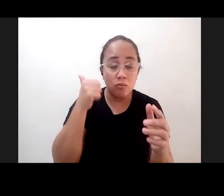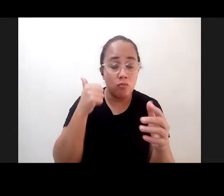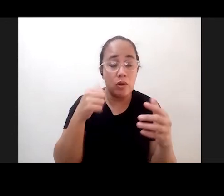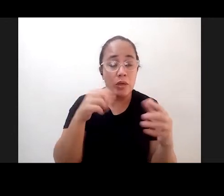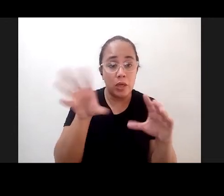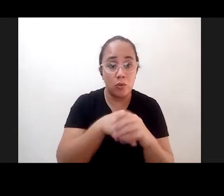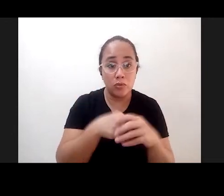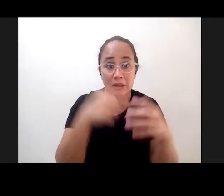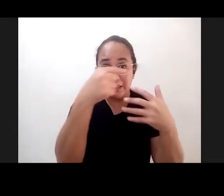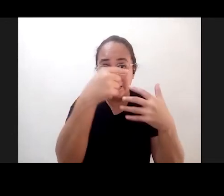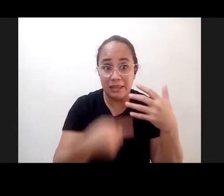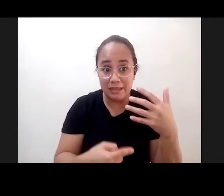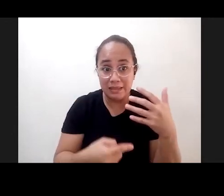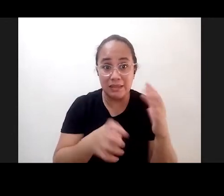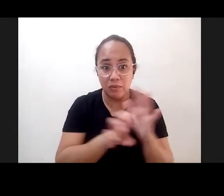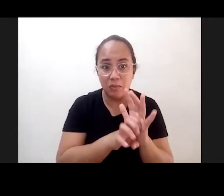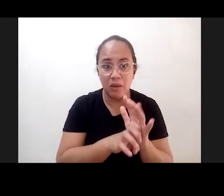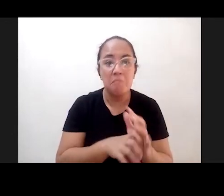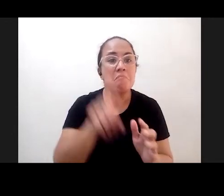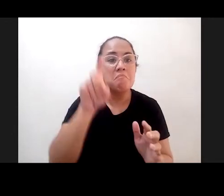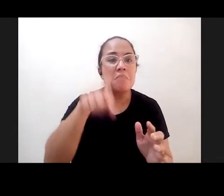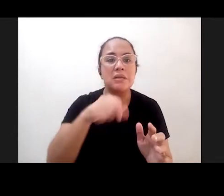you shouldn't put it in the vocabulary,